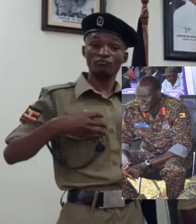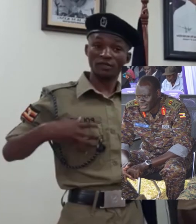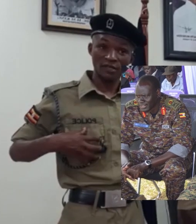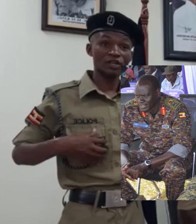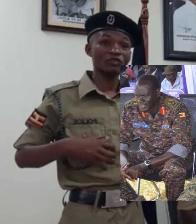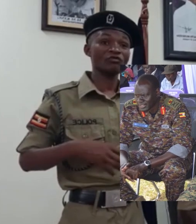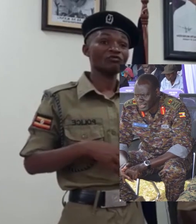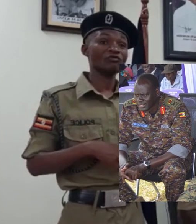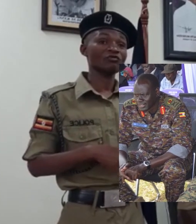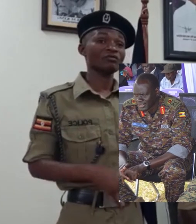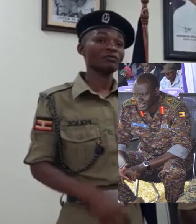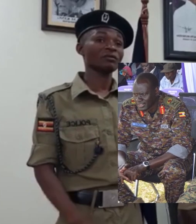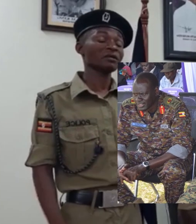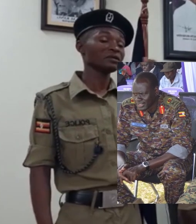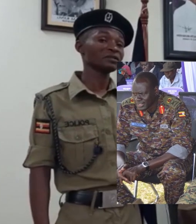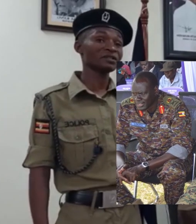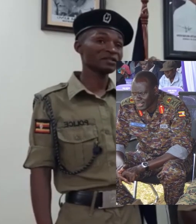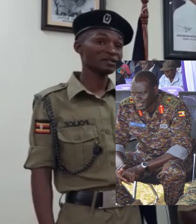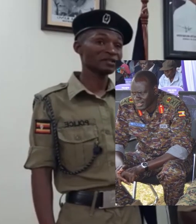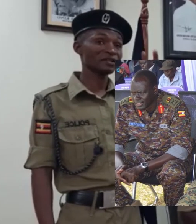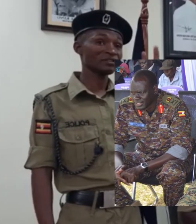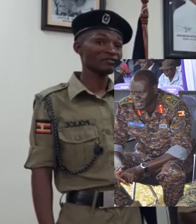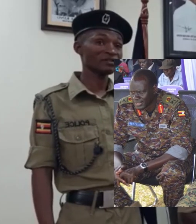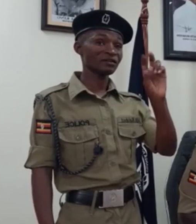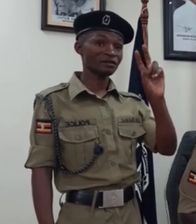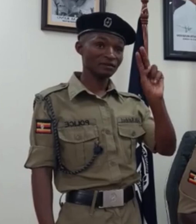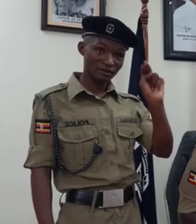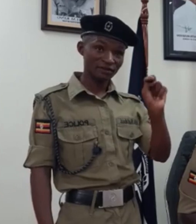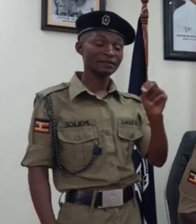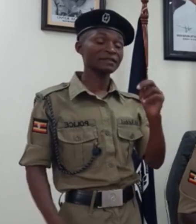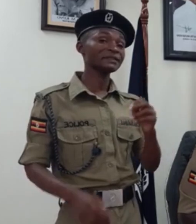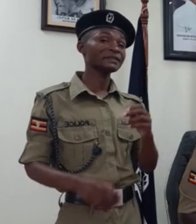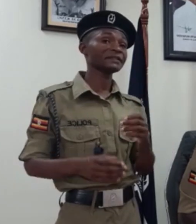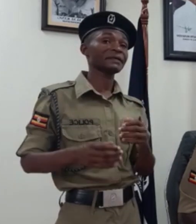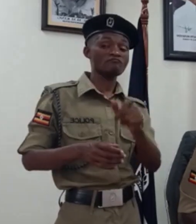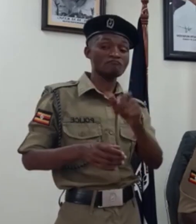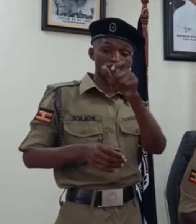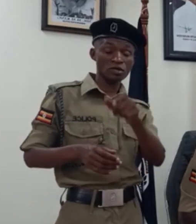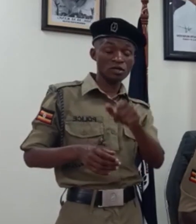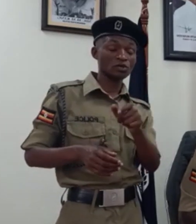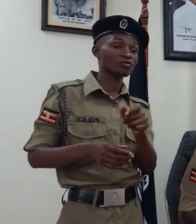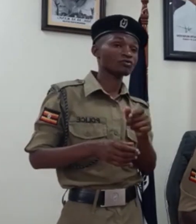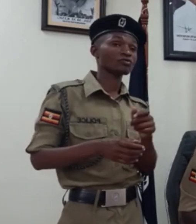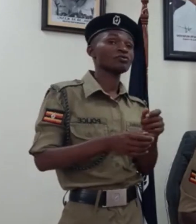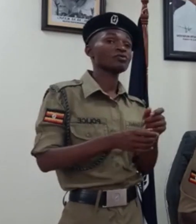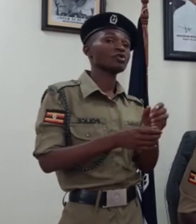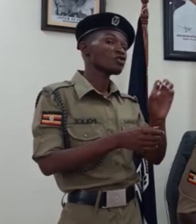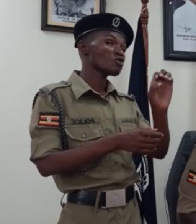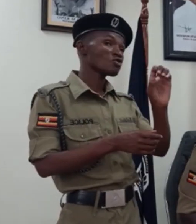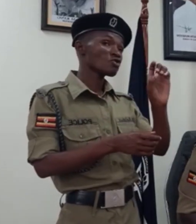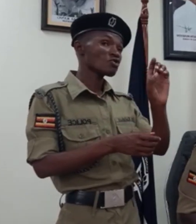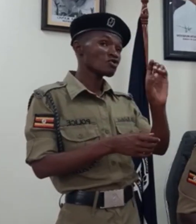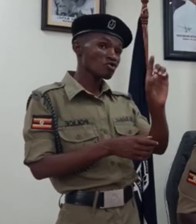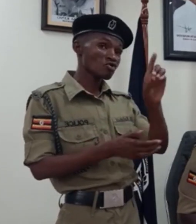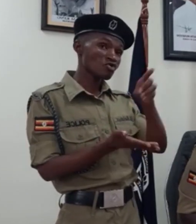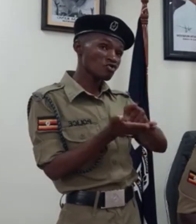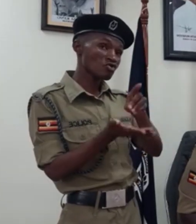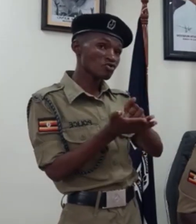waabaddewo n'akulira ebyobulamu mu kitongole ekya UPDF Brigadier General Dr. Kusasira Steven